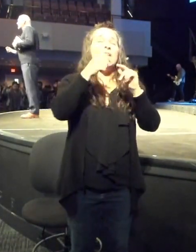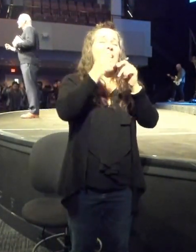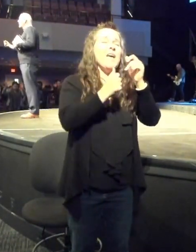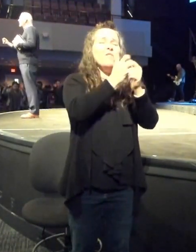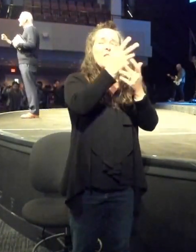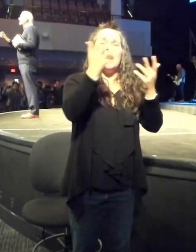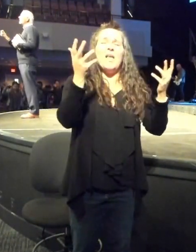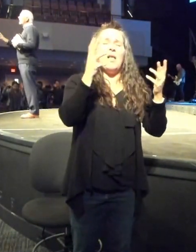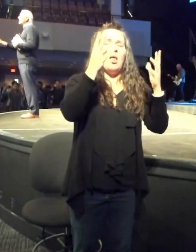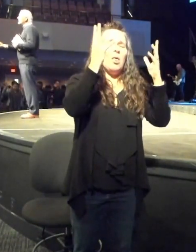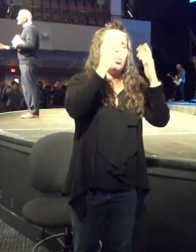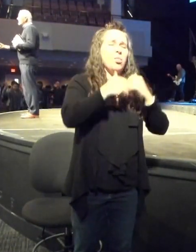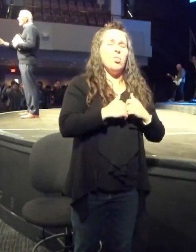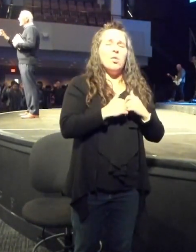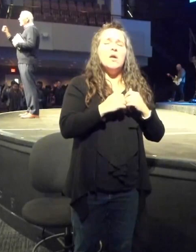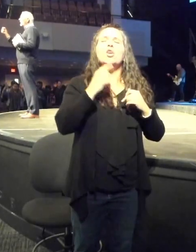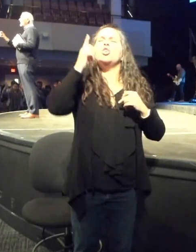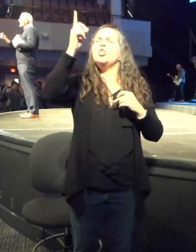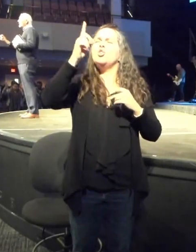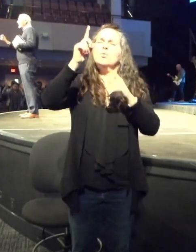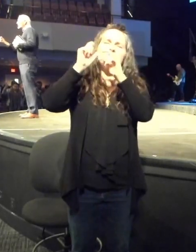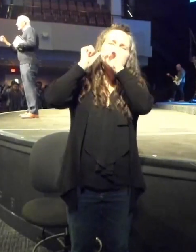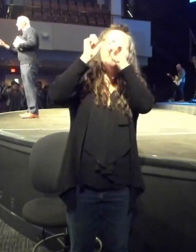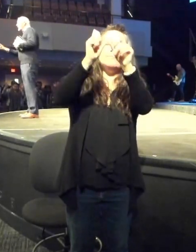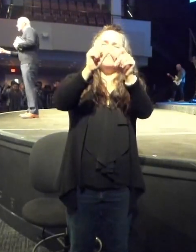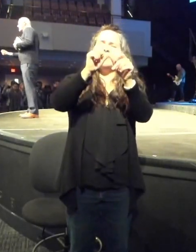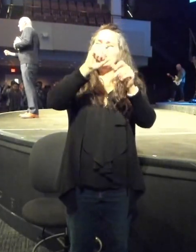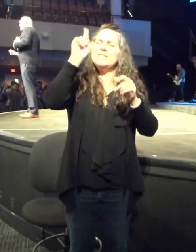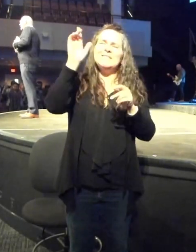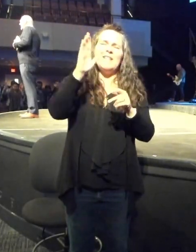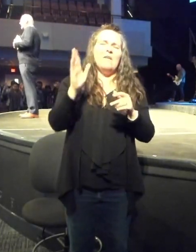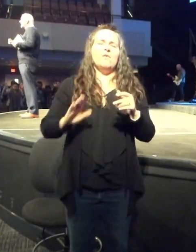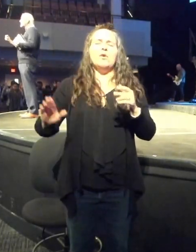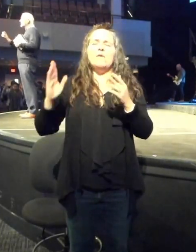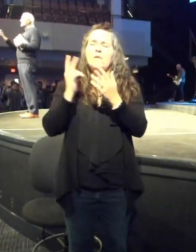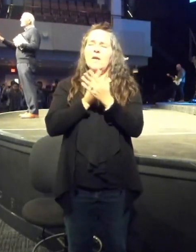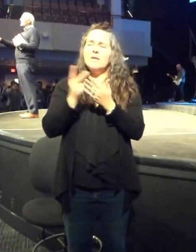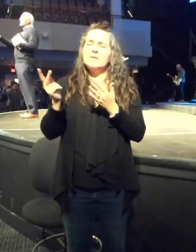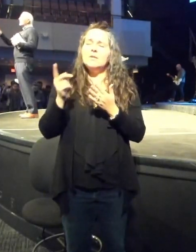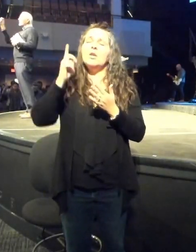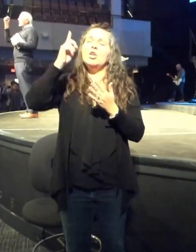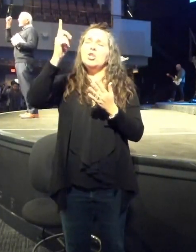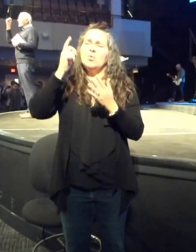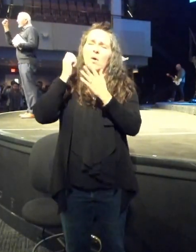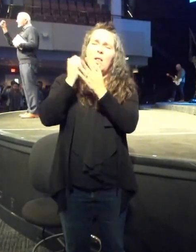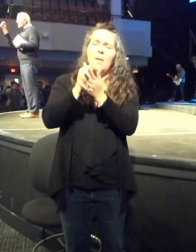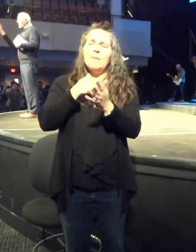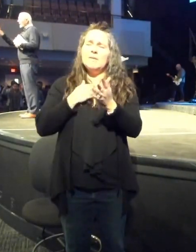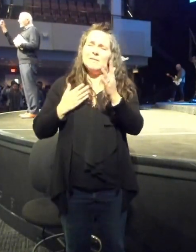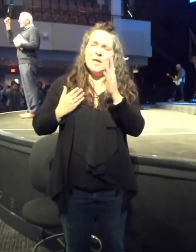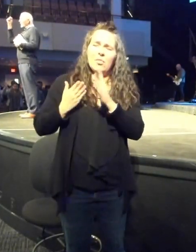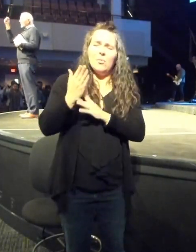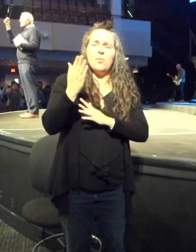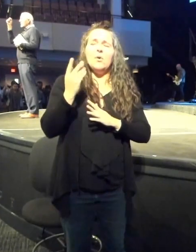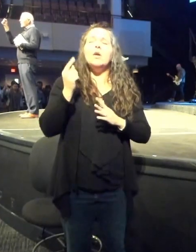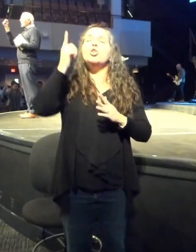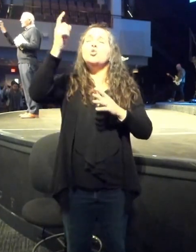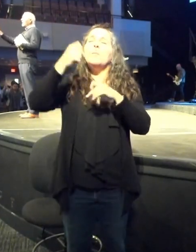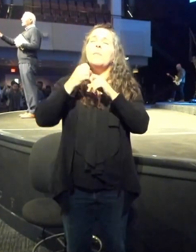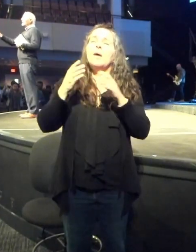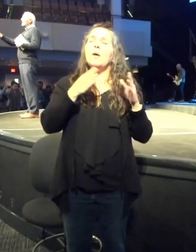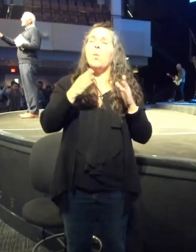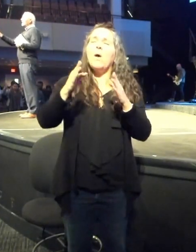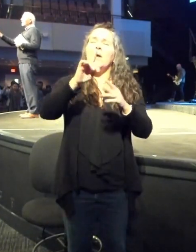that You're the one that never fails us. You're the one that never gives up on us. You're the one that carries us through. You're the one that makes a way when there is no